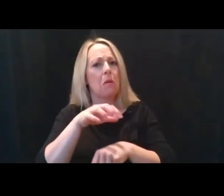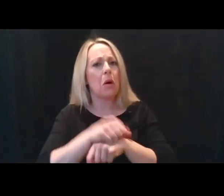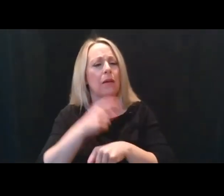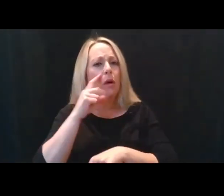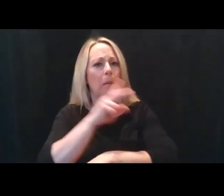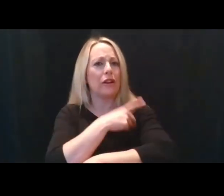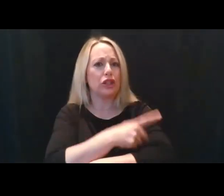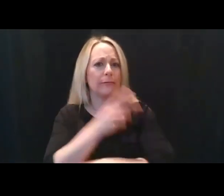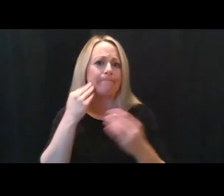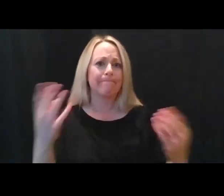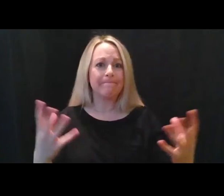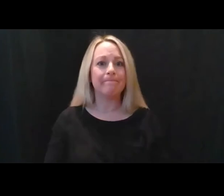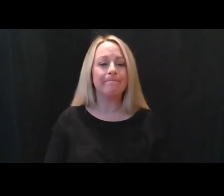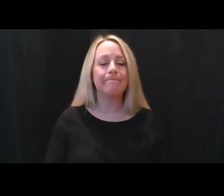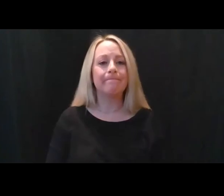patients.